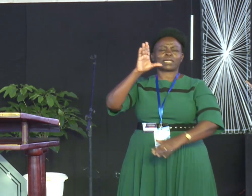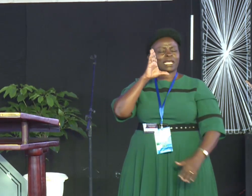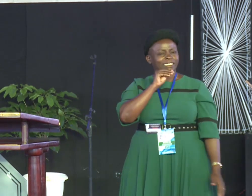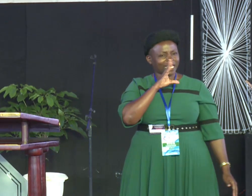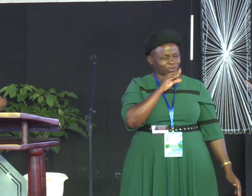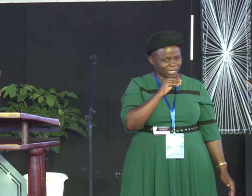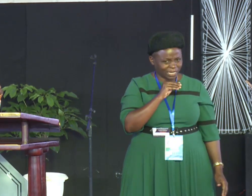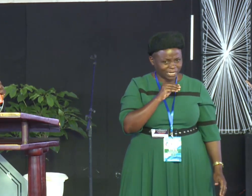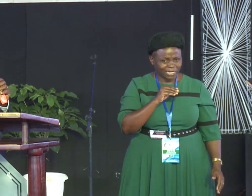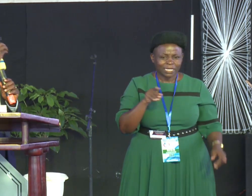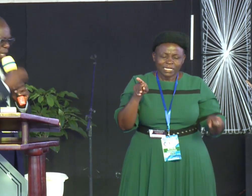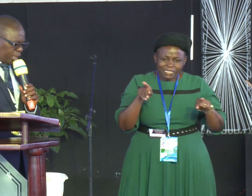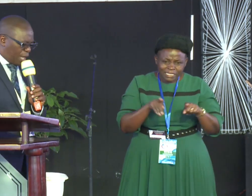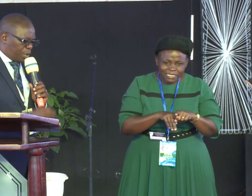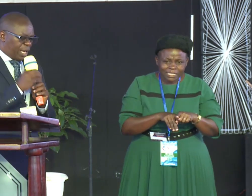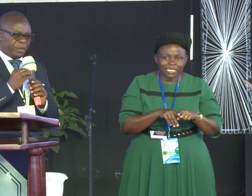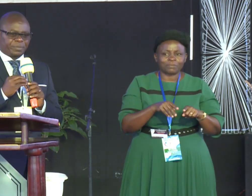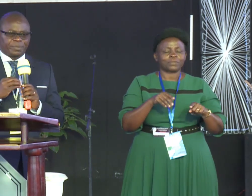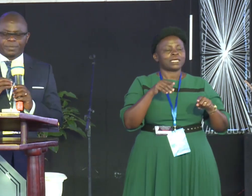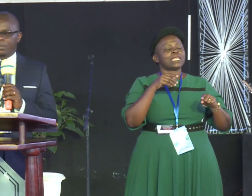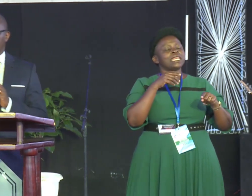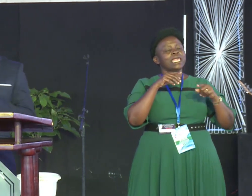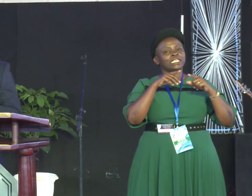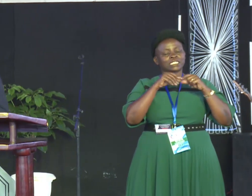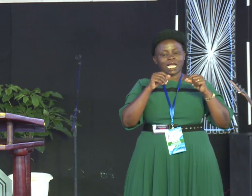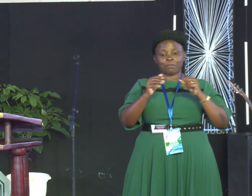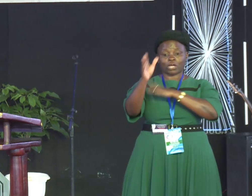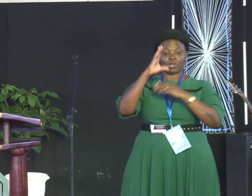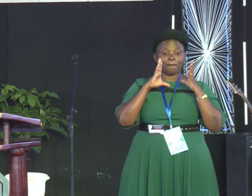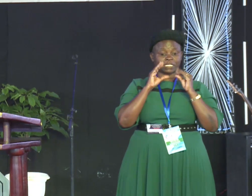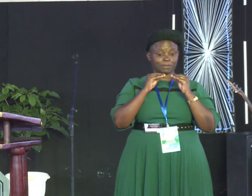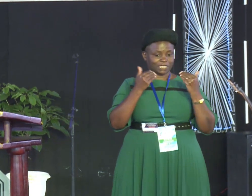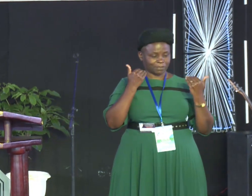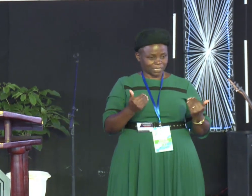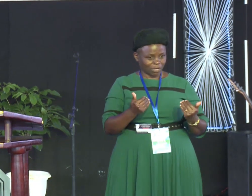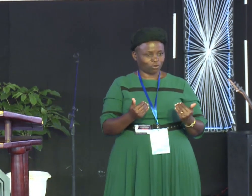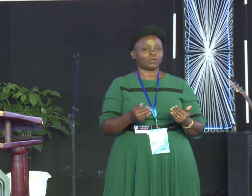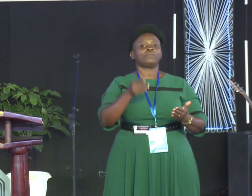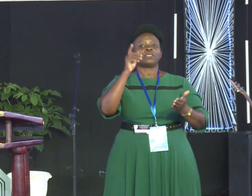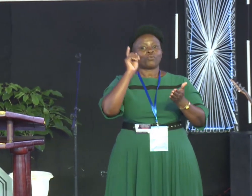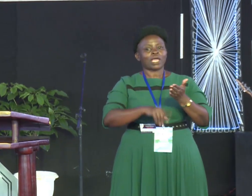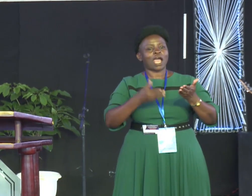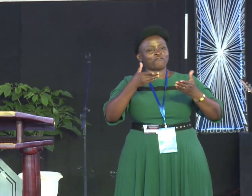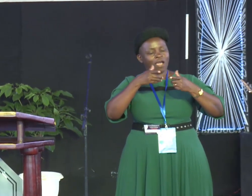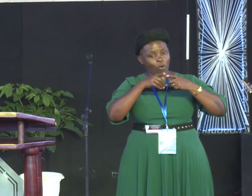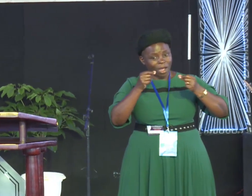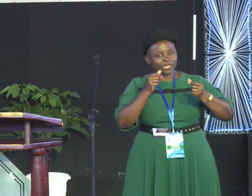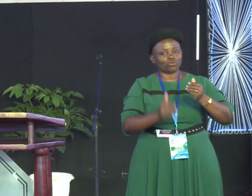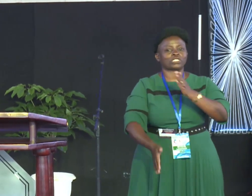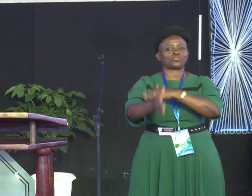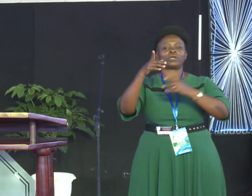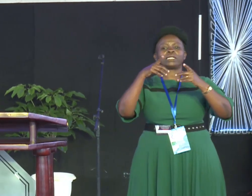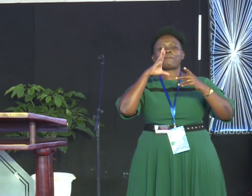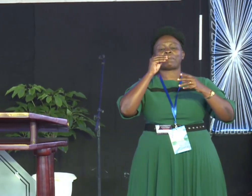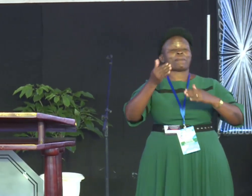God spoke. N'ekigambo Katonda kyayogera. And the word that God speaks. Ngambe ekigambo Katonda kyayogera. I've said the